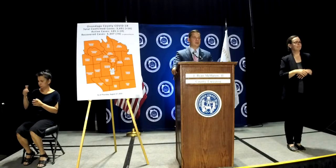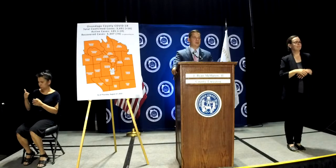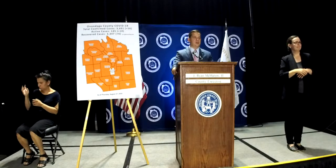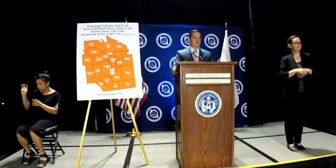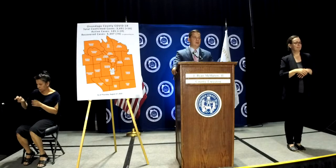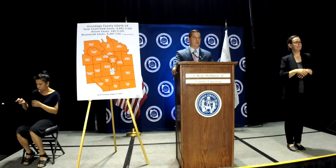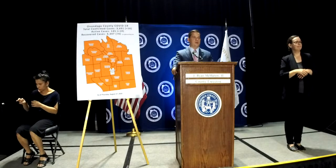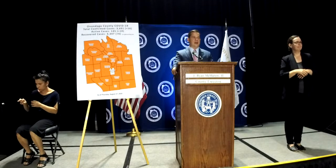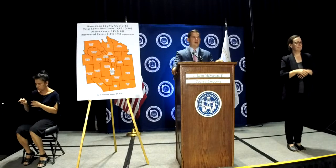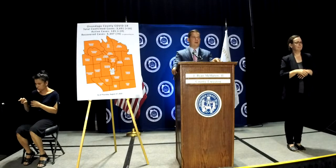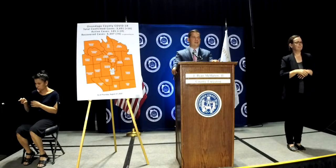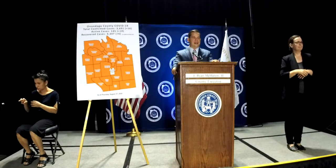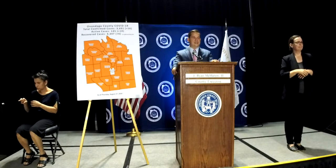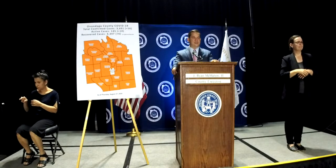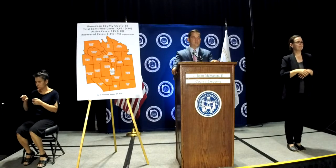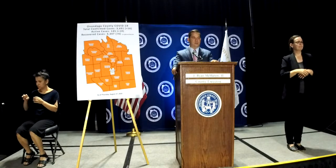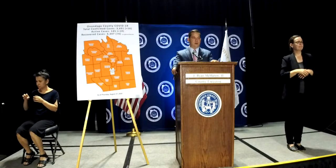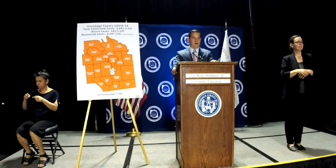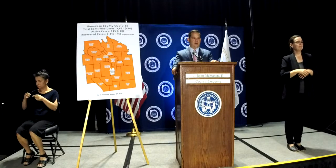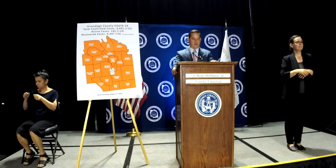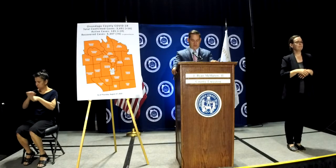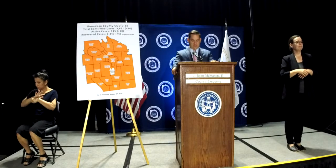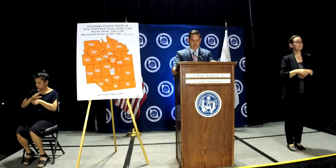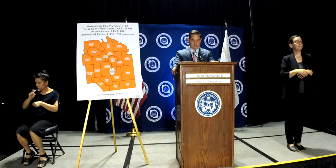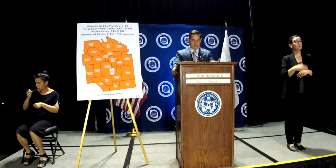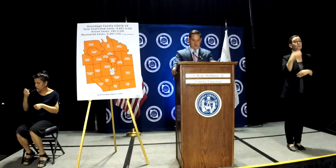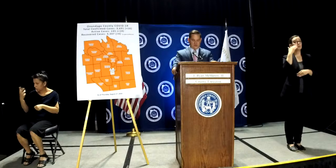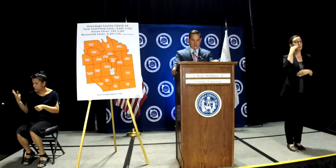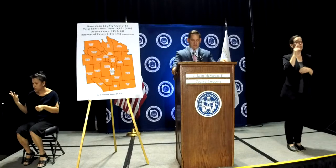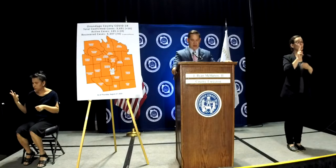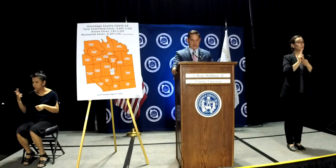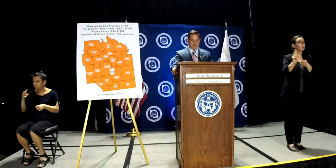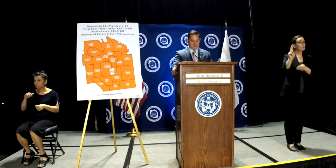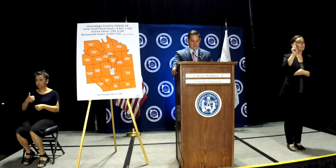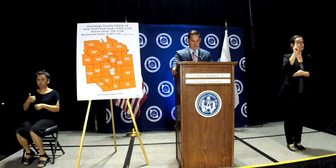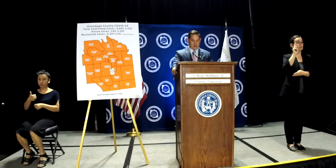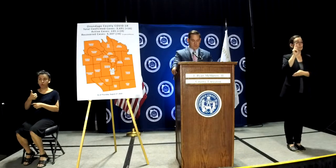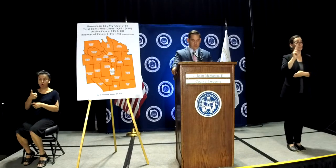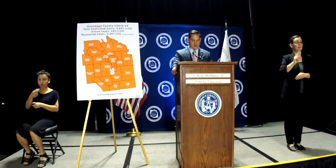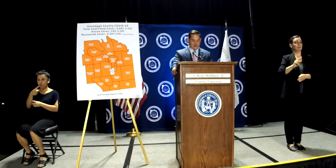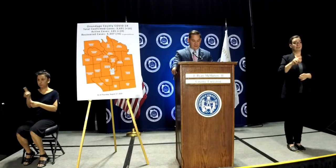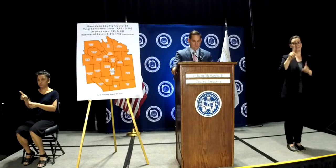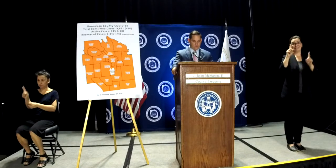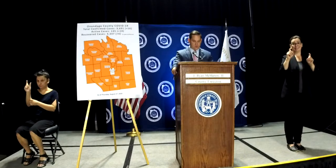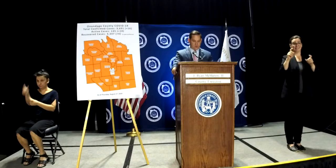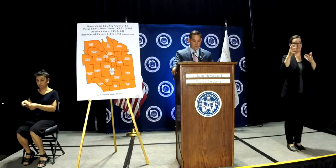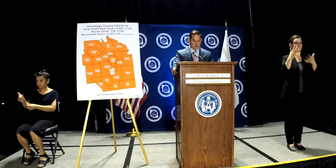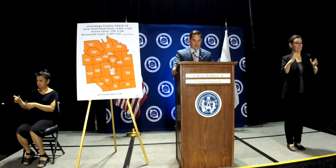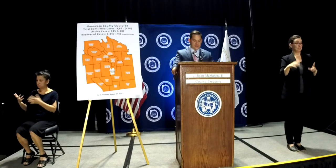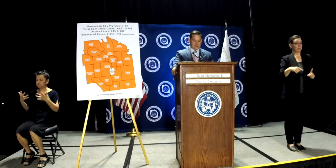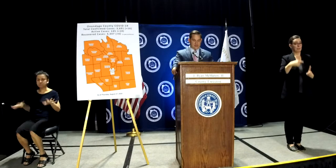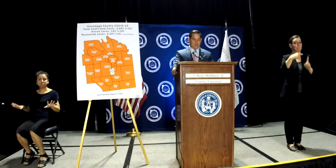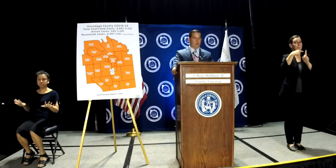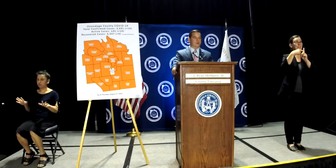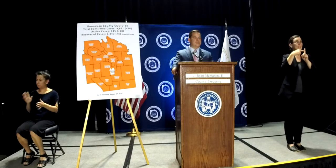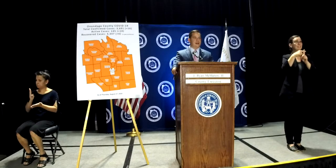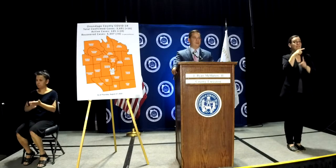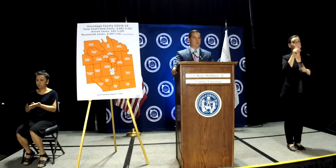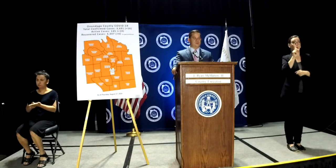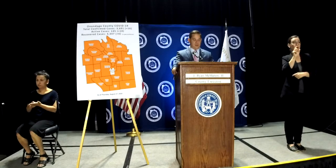university compared to how many tests have been done, you have 6 positives over that period of time. That isn't